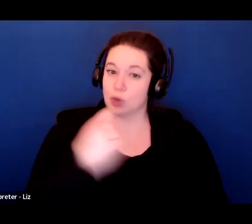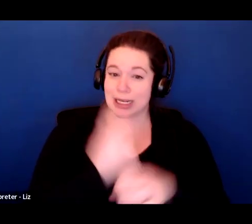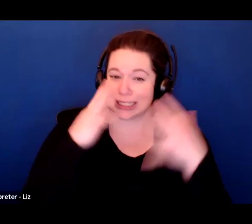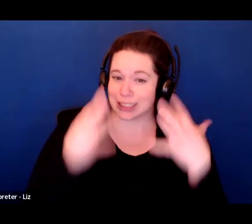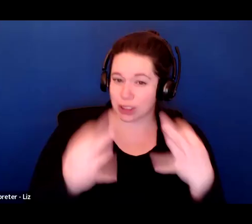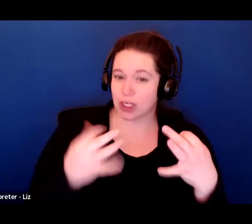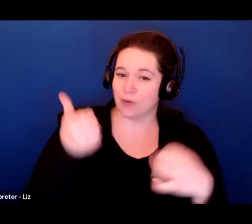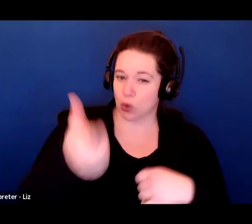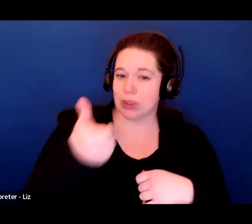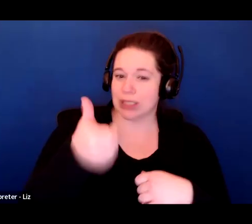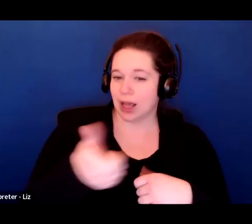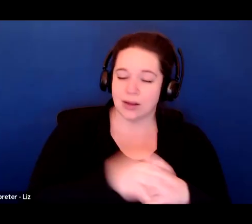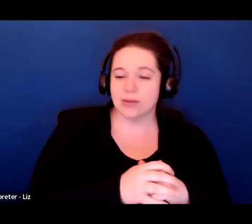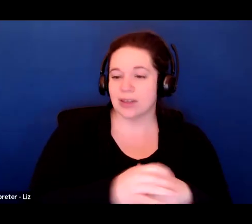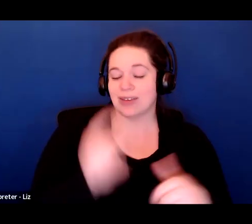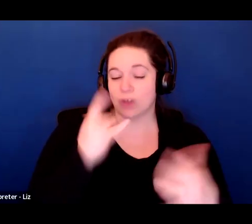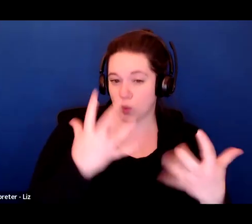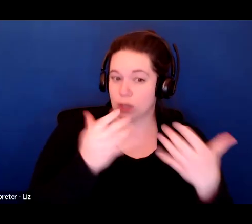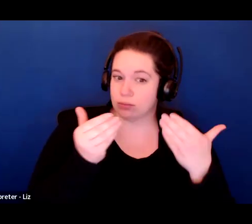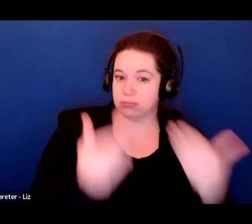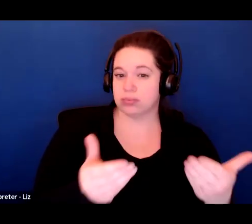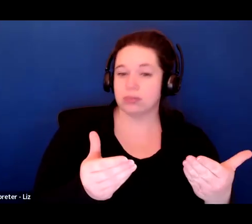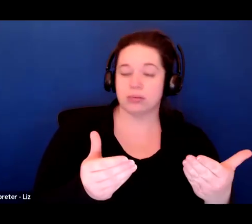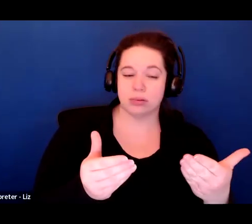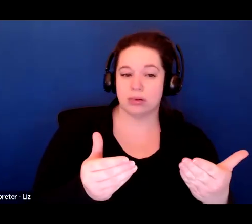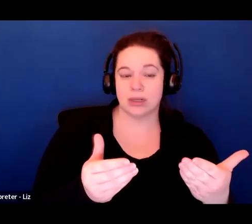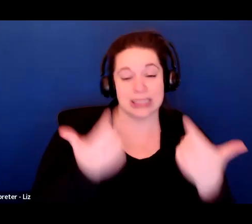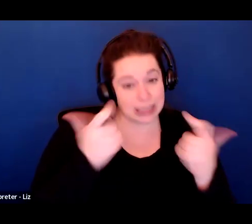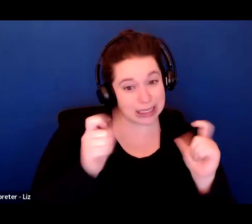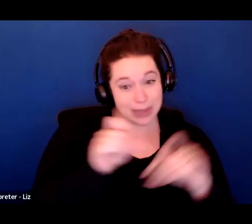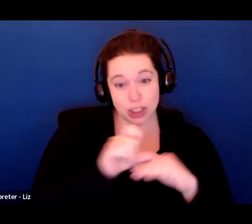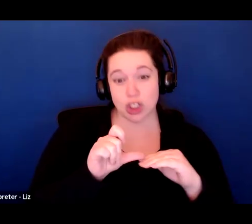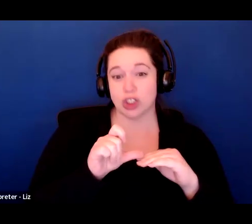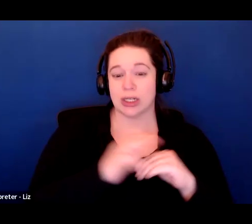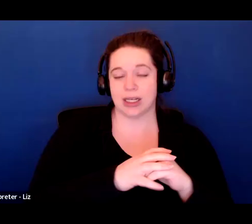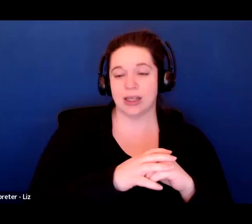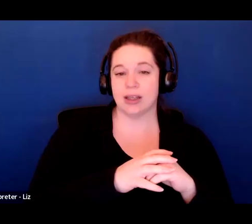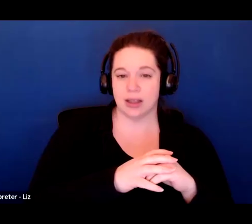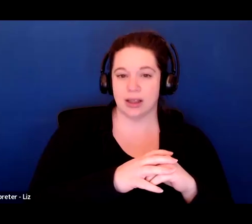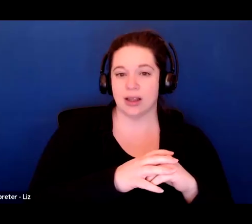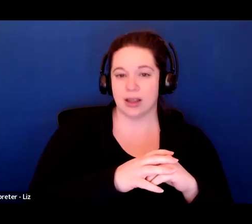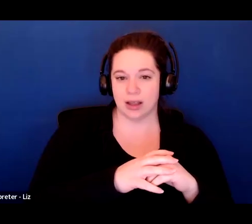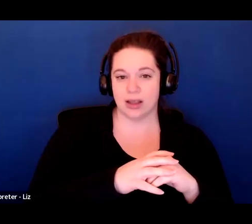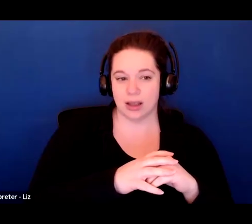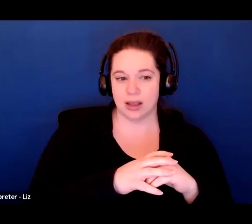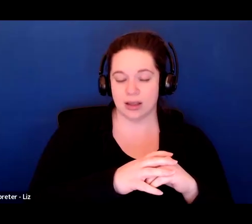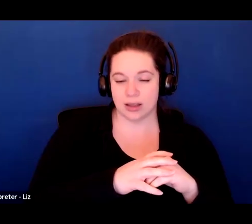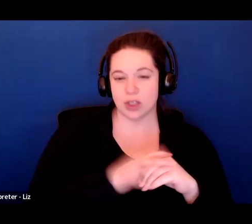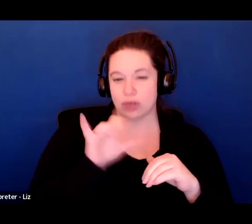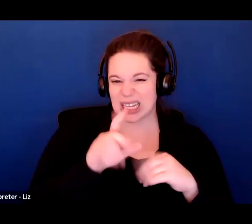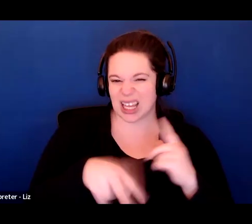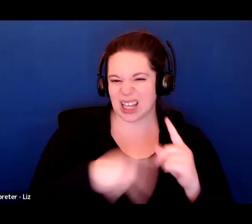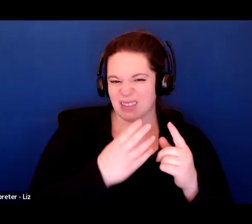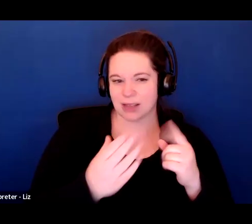decision for yourself if you want to do that. It's a big surgery. So you need that kind of